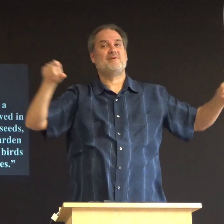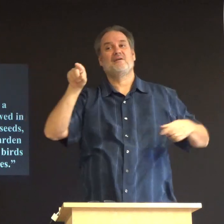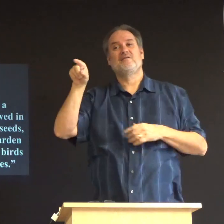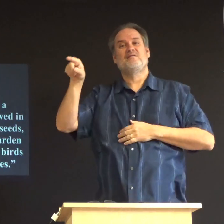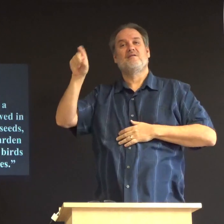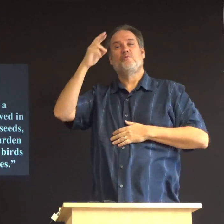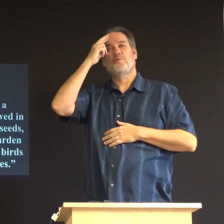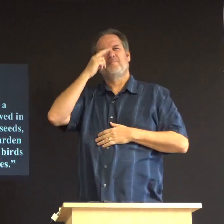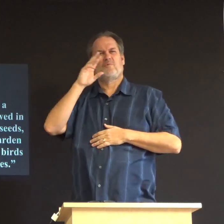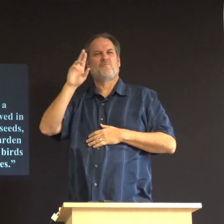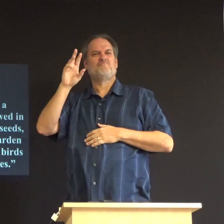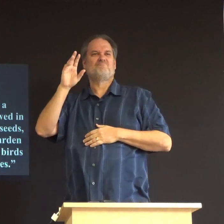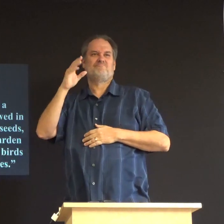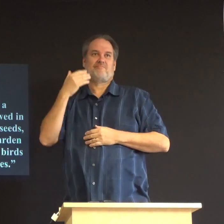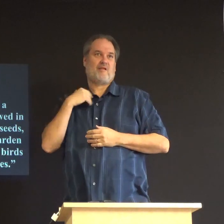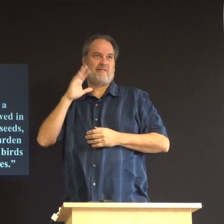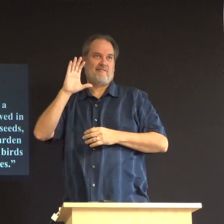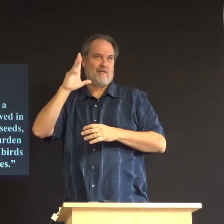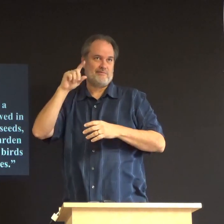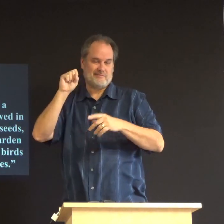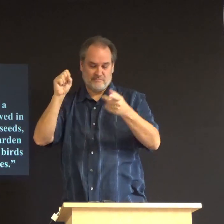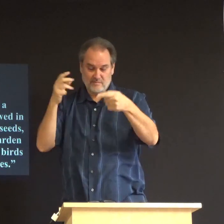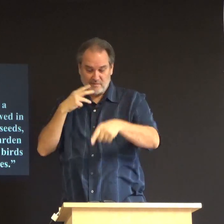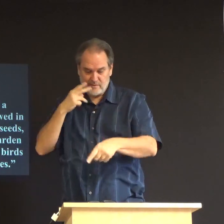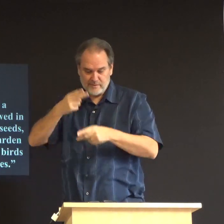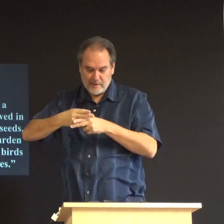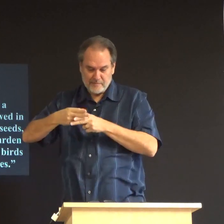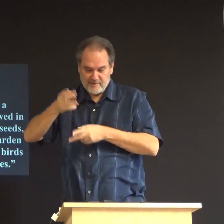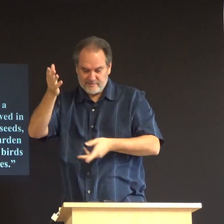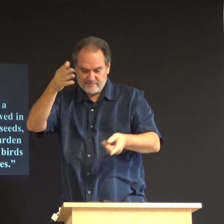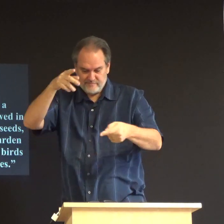church grows and grows and grows. So,